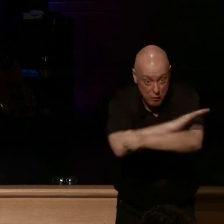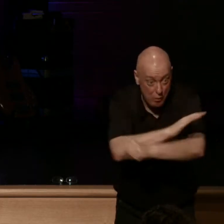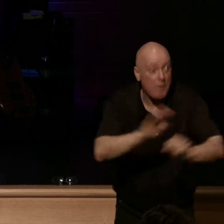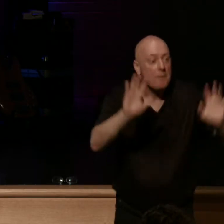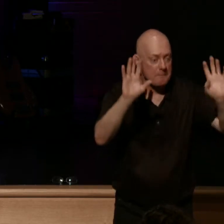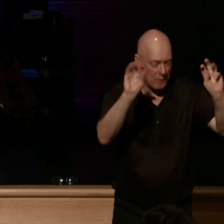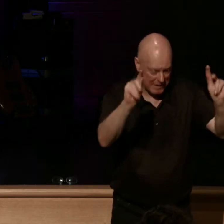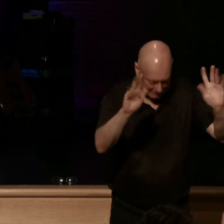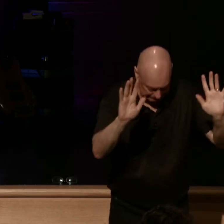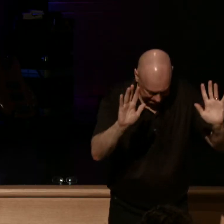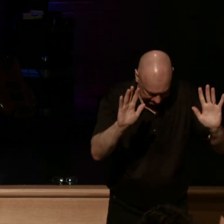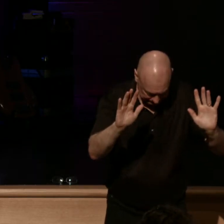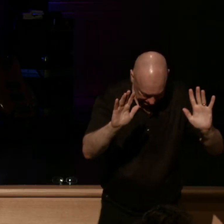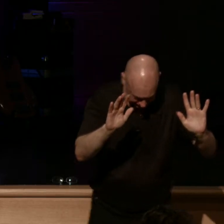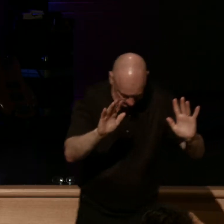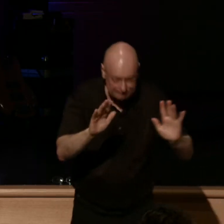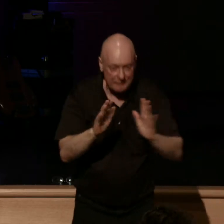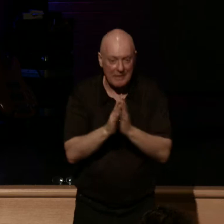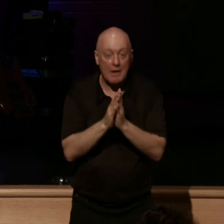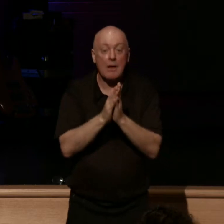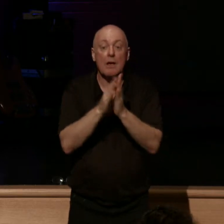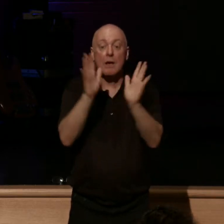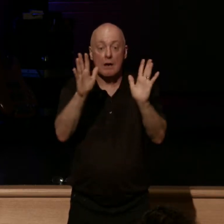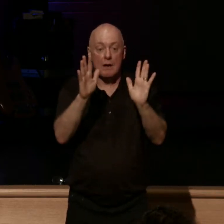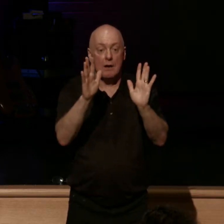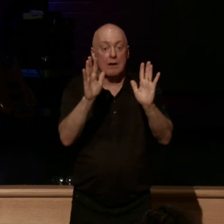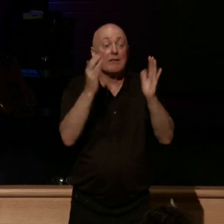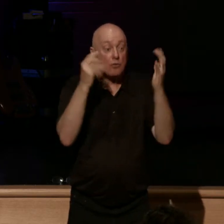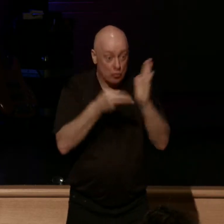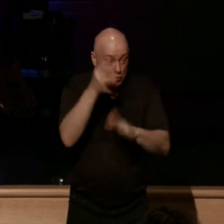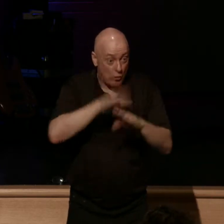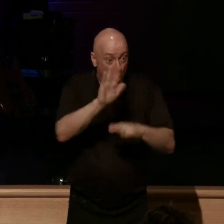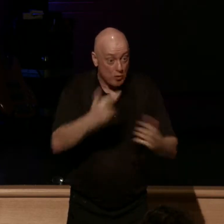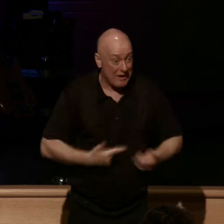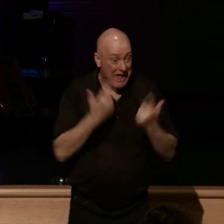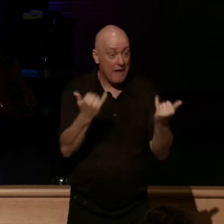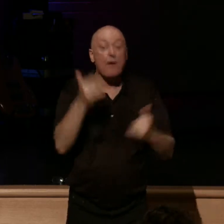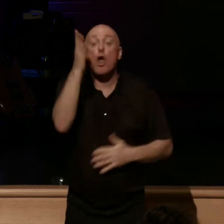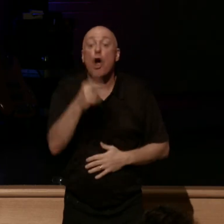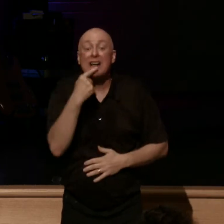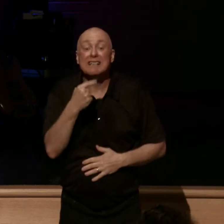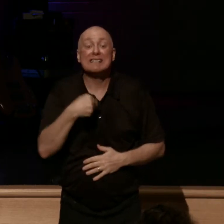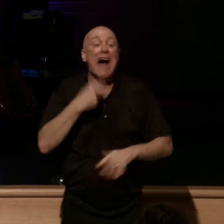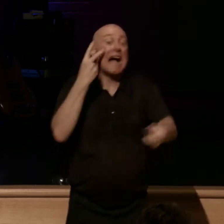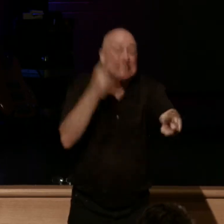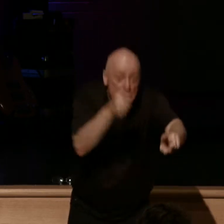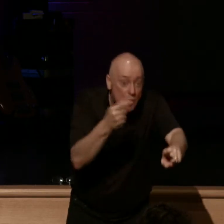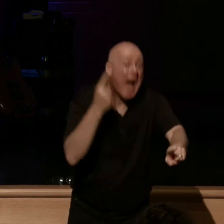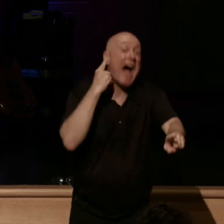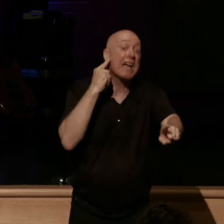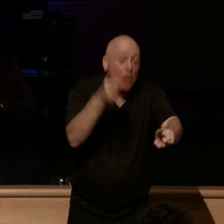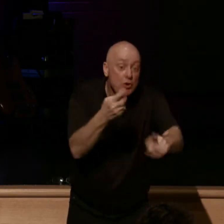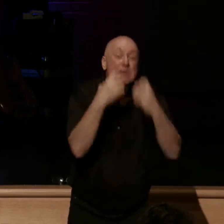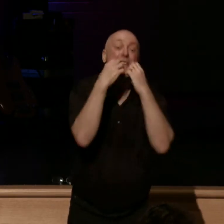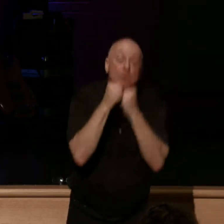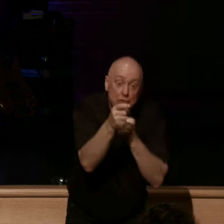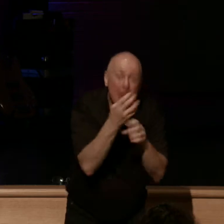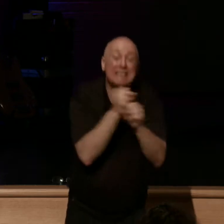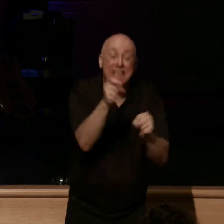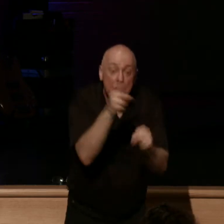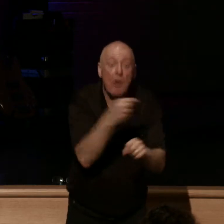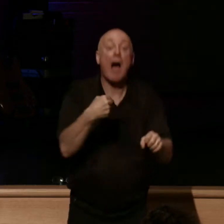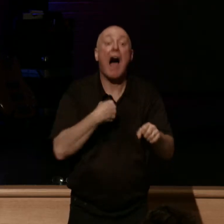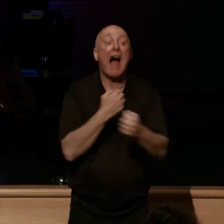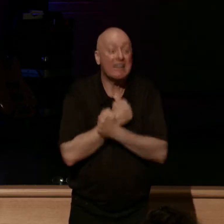right here, okay? This is the truth and the love of God upon your life right now, okay? God says, I see, I hear, I treasure, I save, I